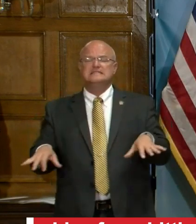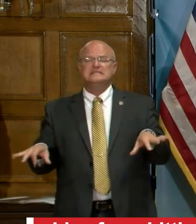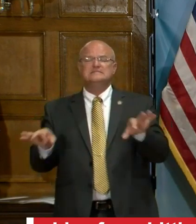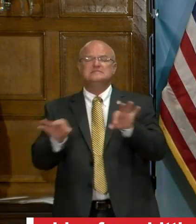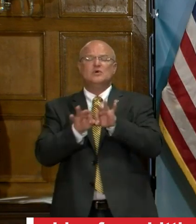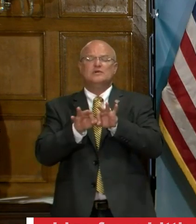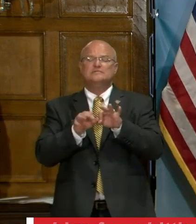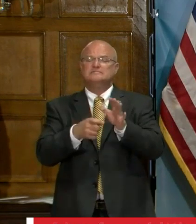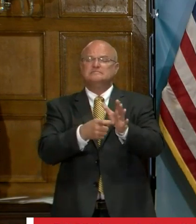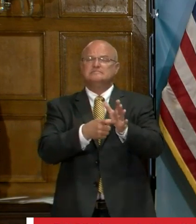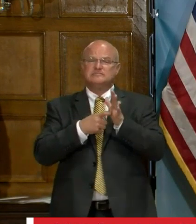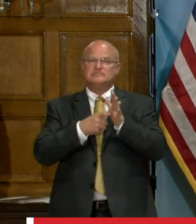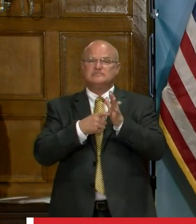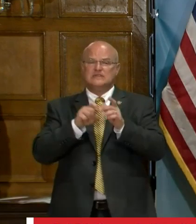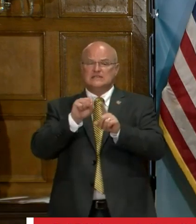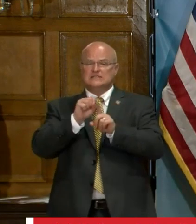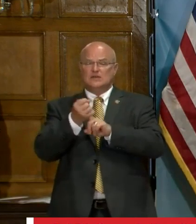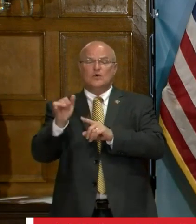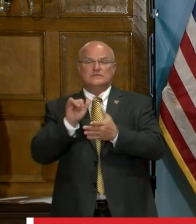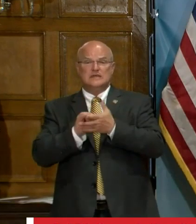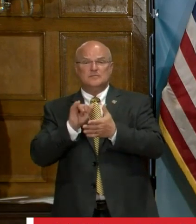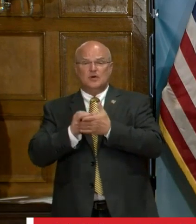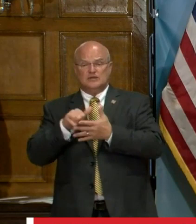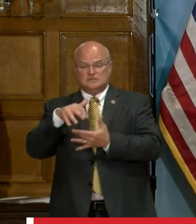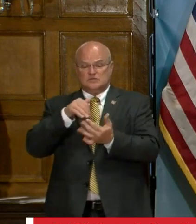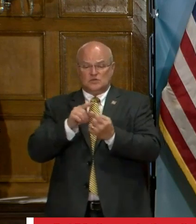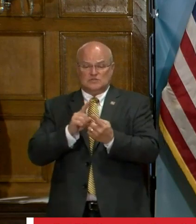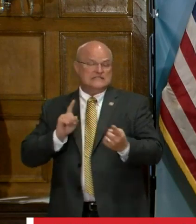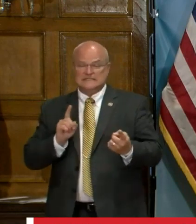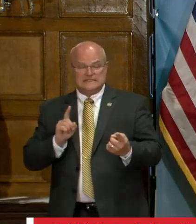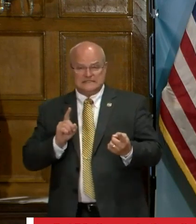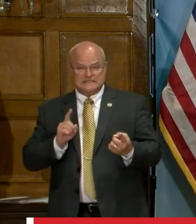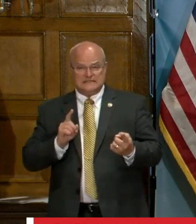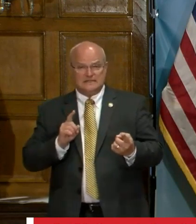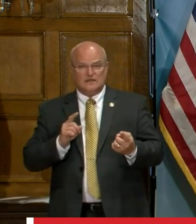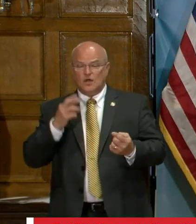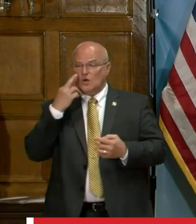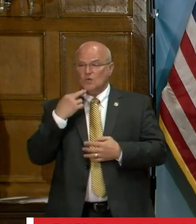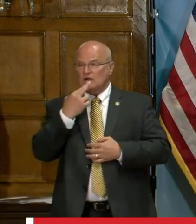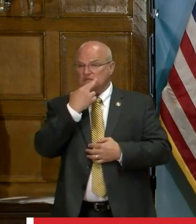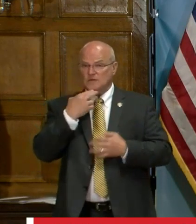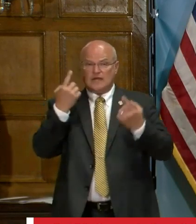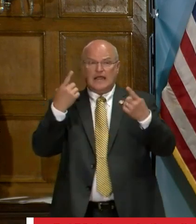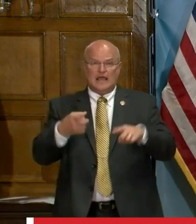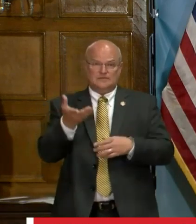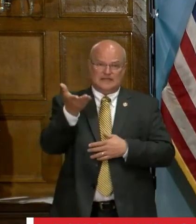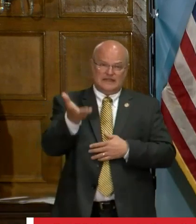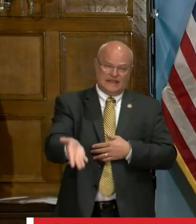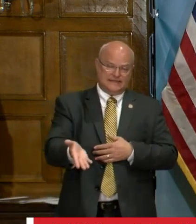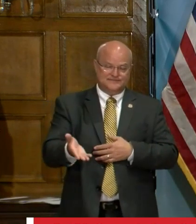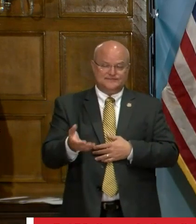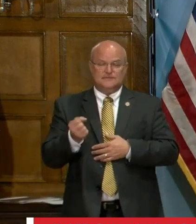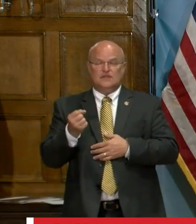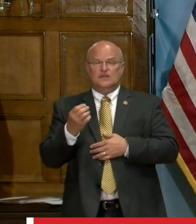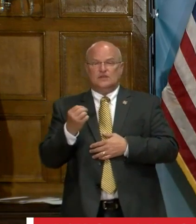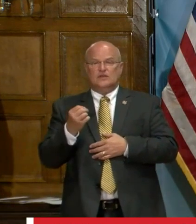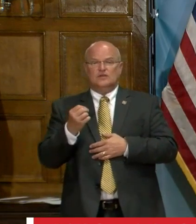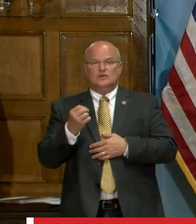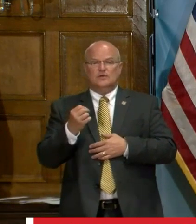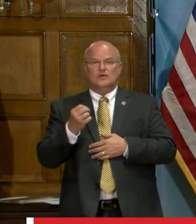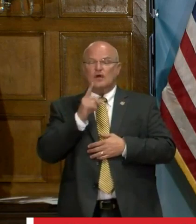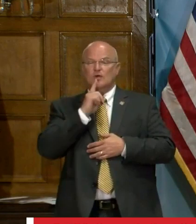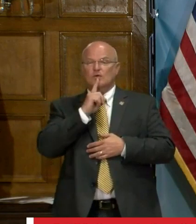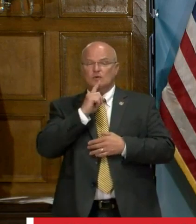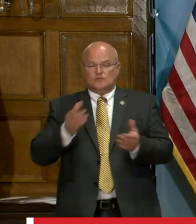imperative in situations where it's impossible to socially distance. A restaurant happens to be one of those. So